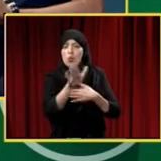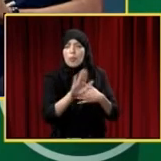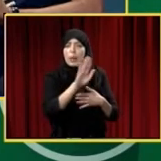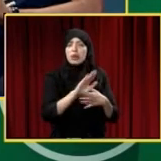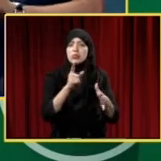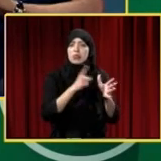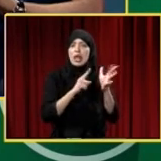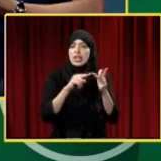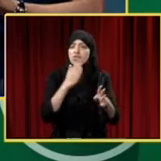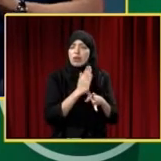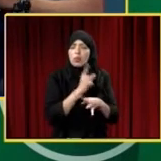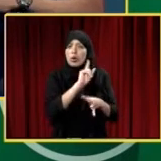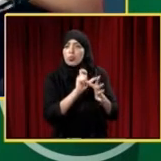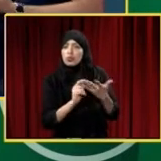that is